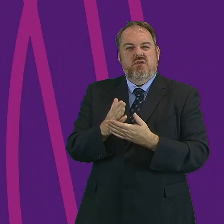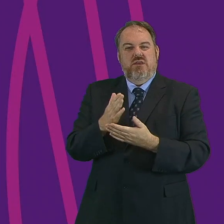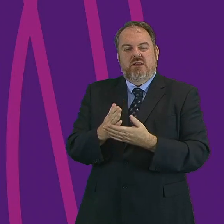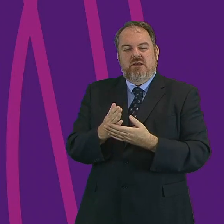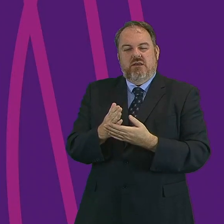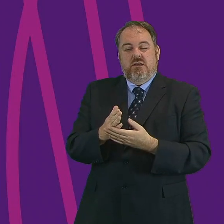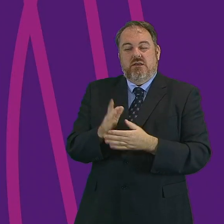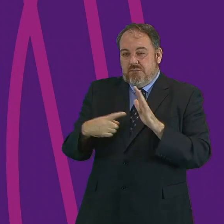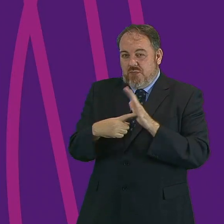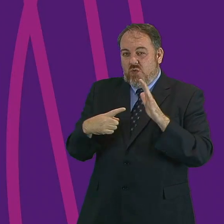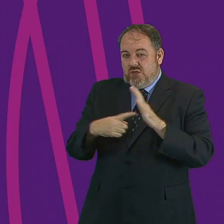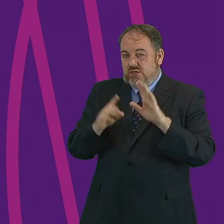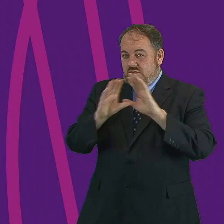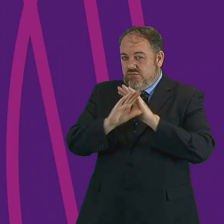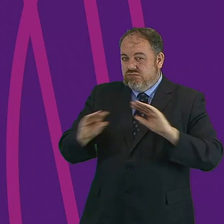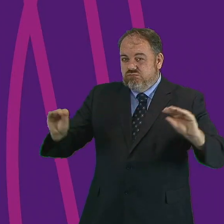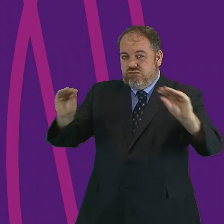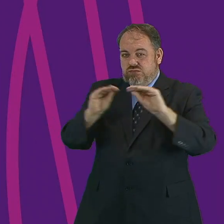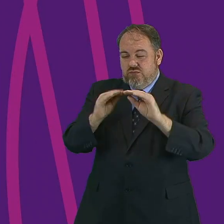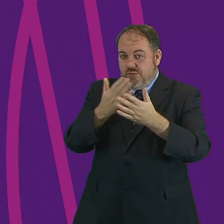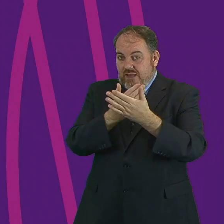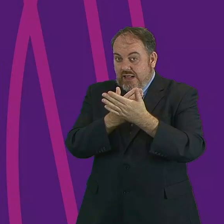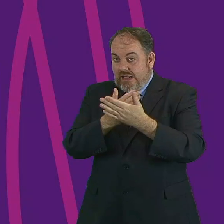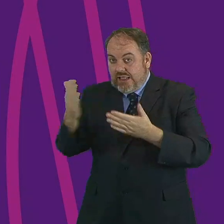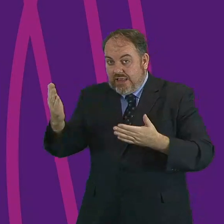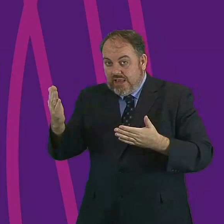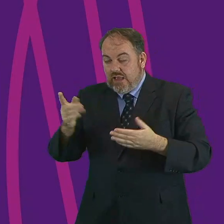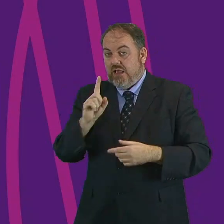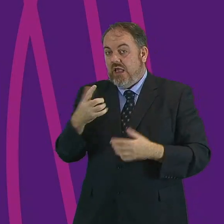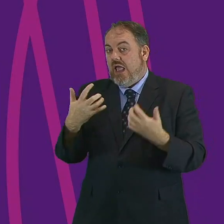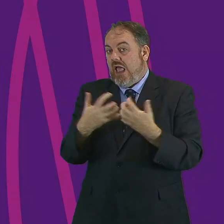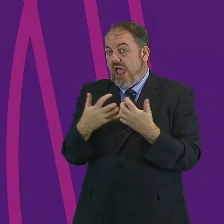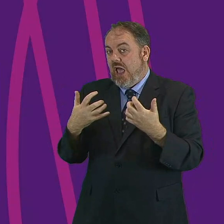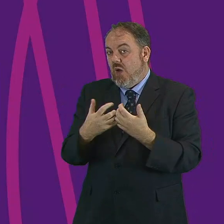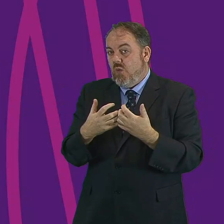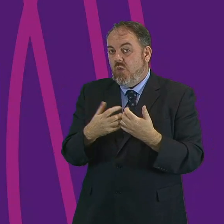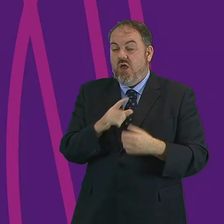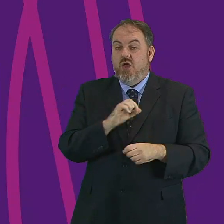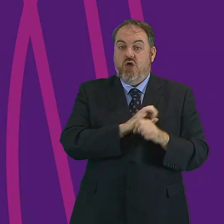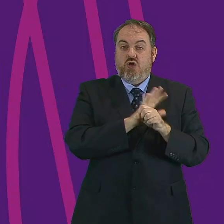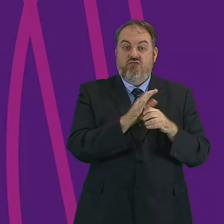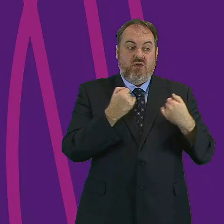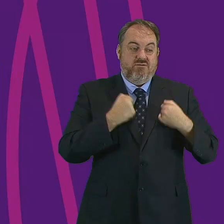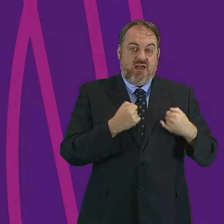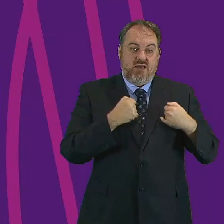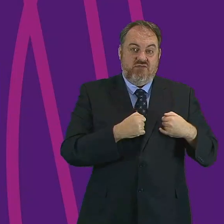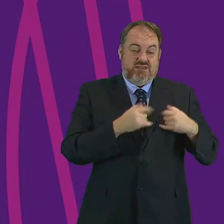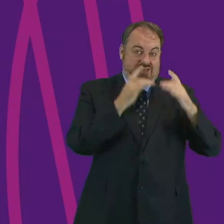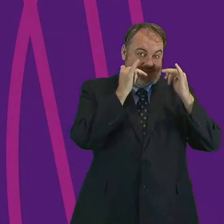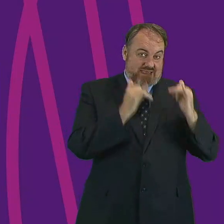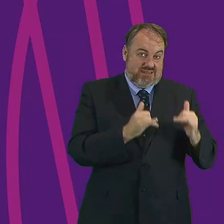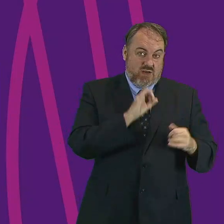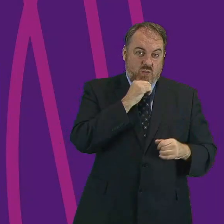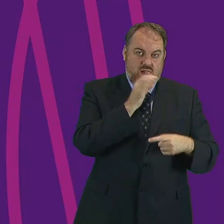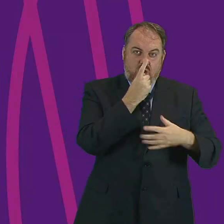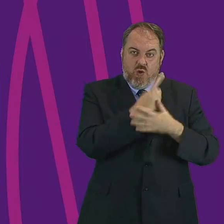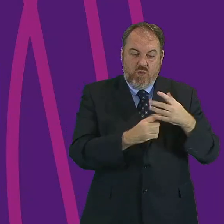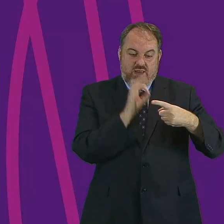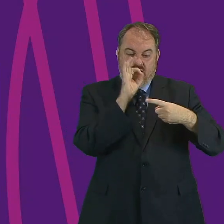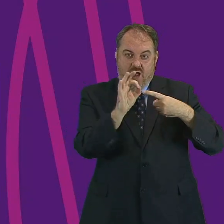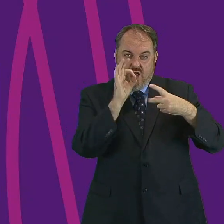First Minister to explain how people might be able to tell the difference between a genuine test and protect